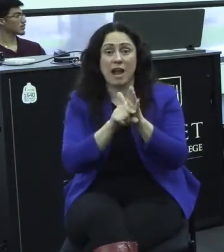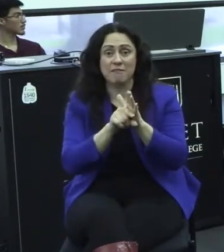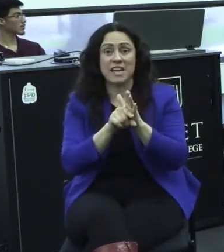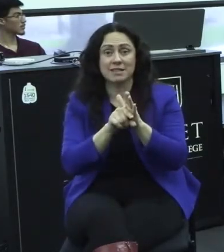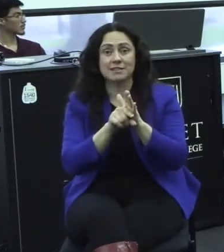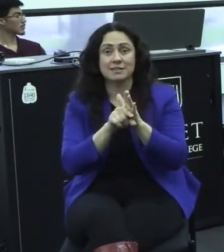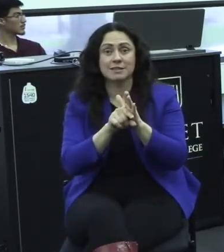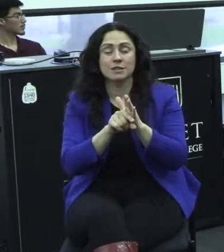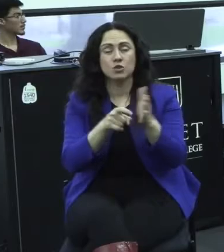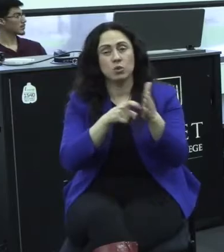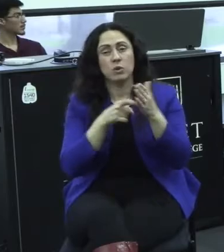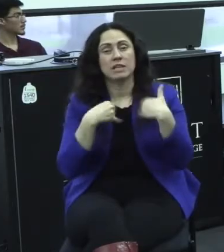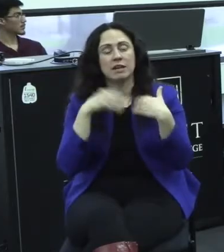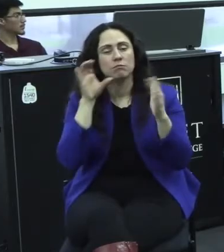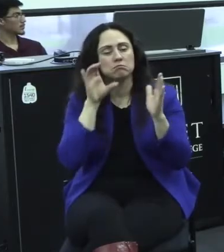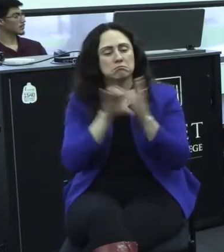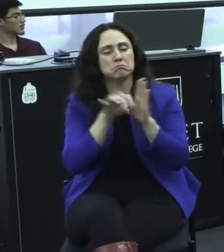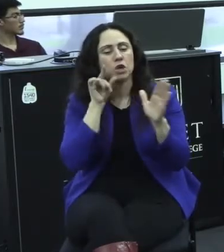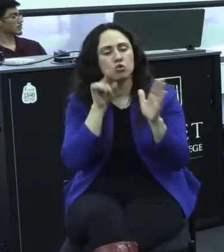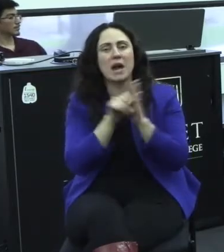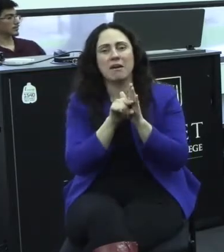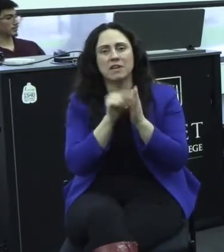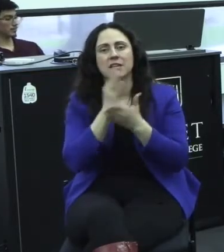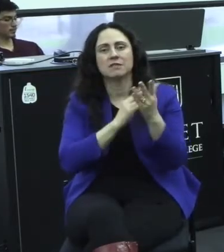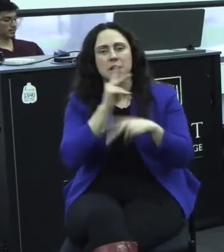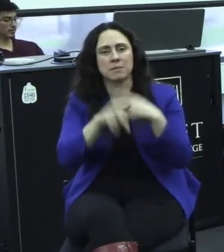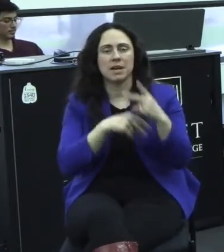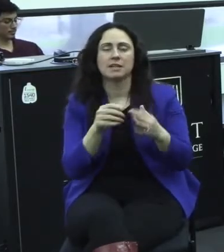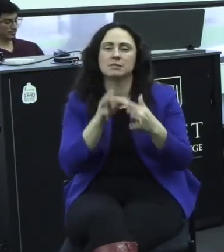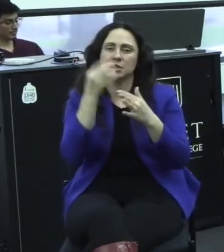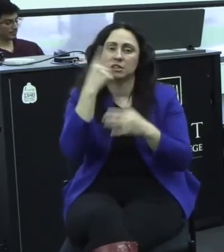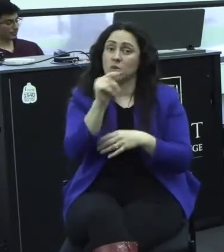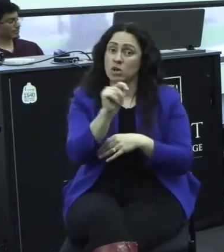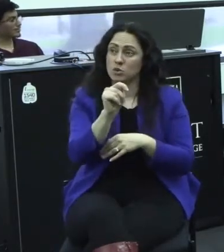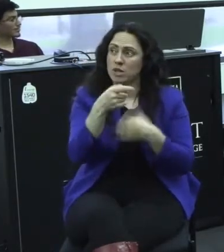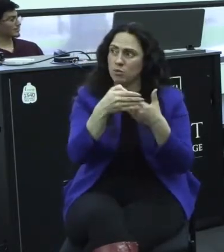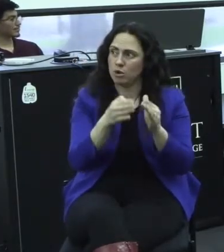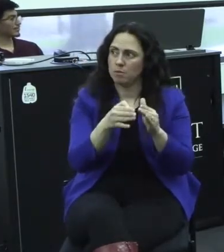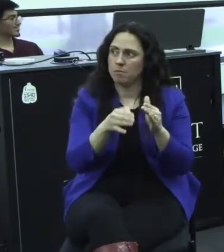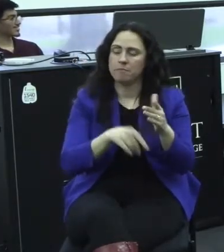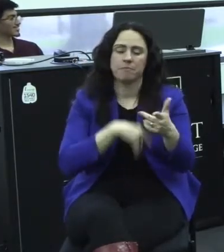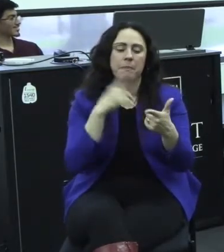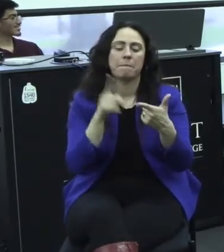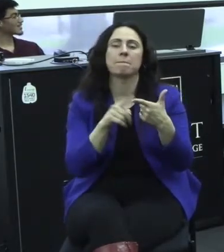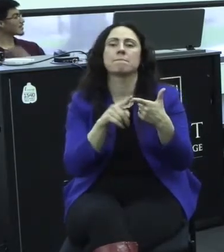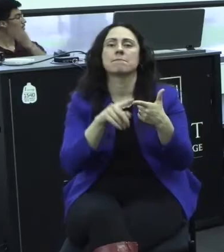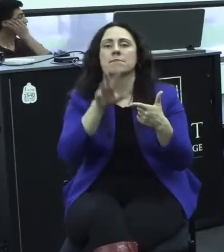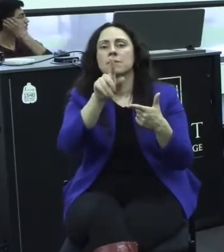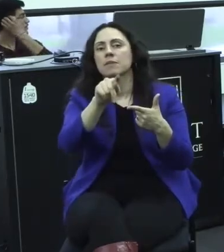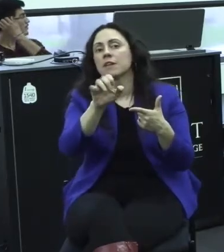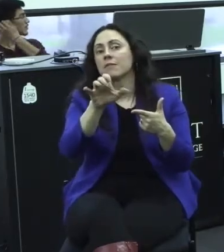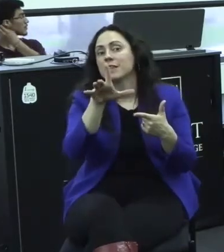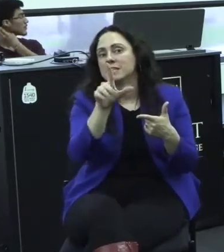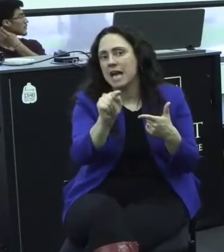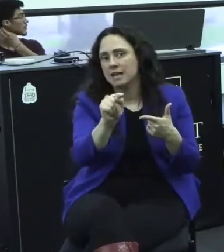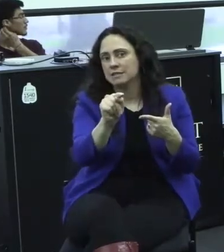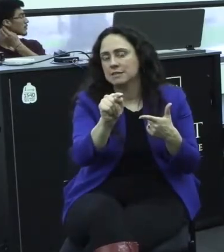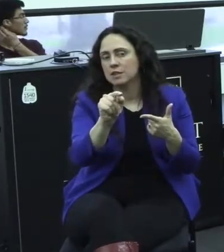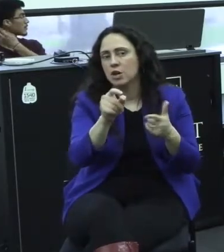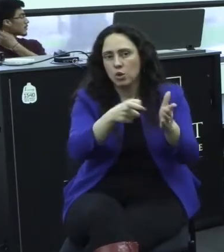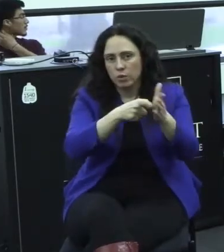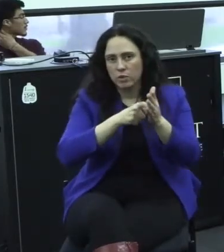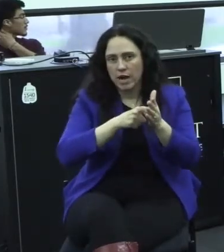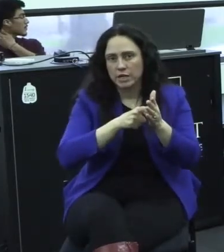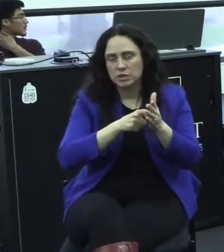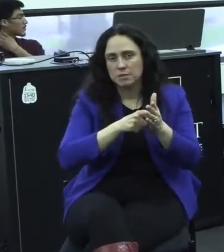okay? So they're required to have a graphic of some kind, especially for a toilet room. The text is required to be at a